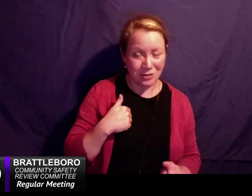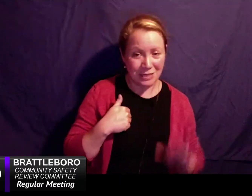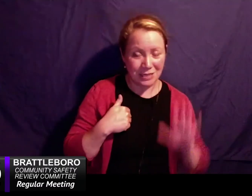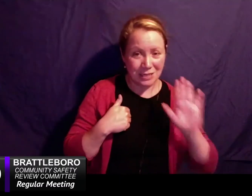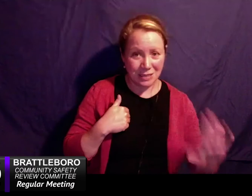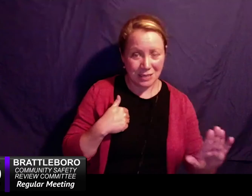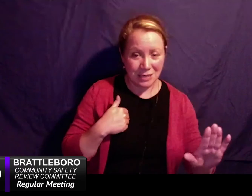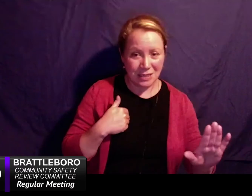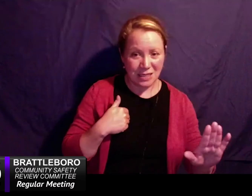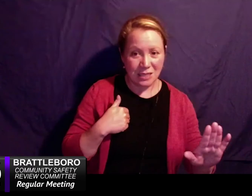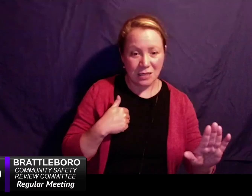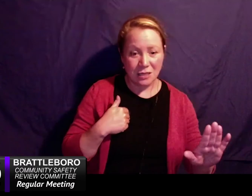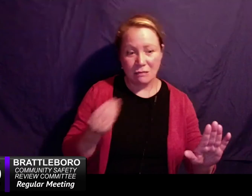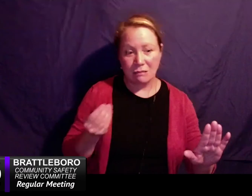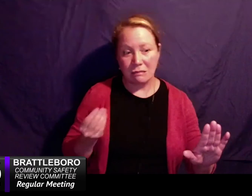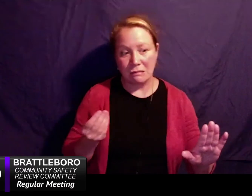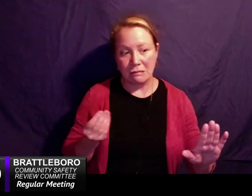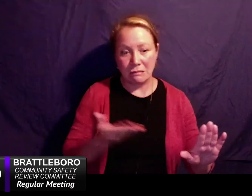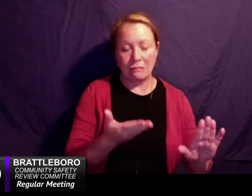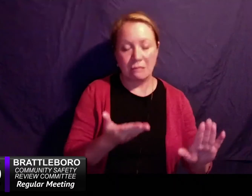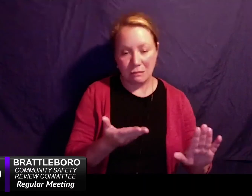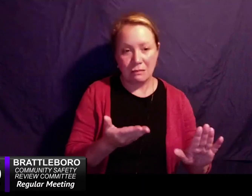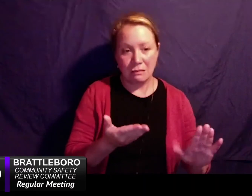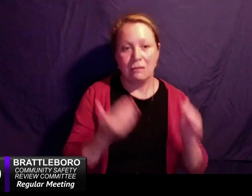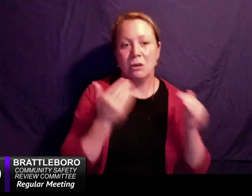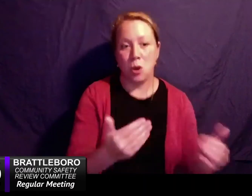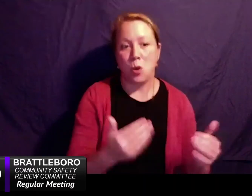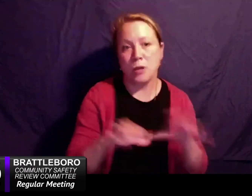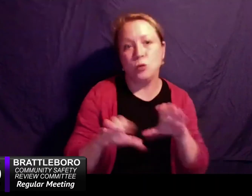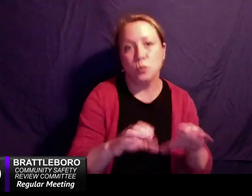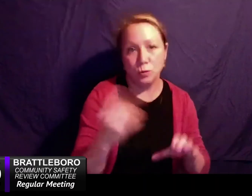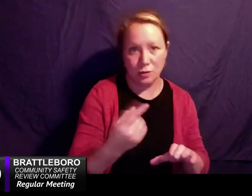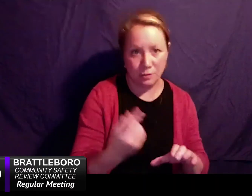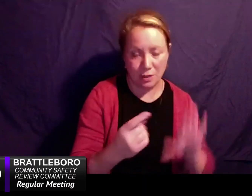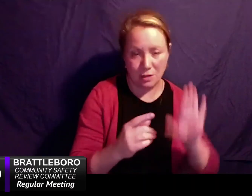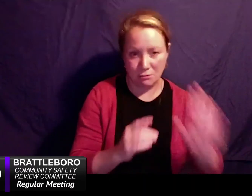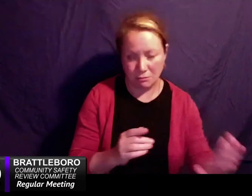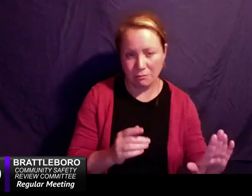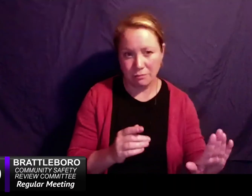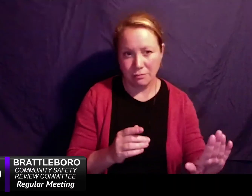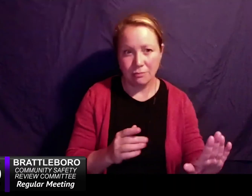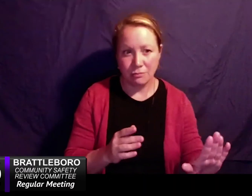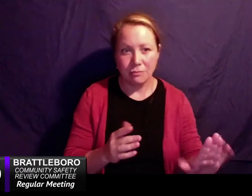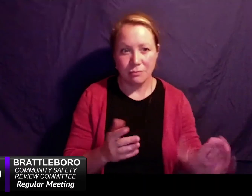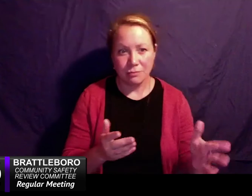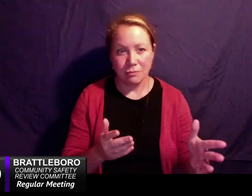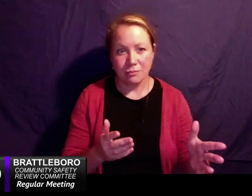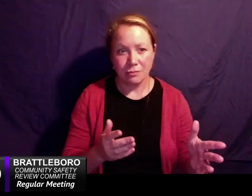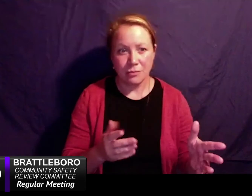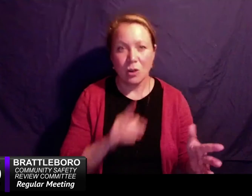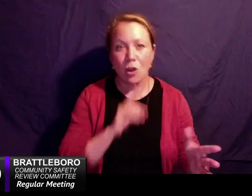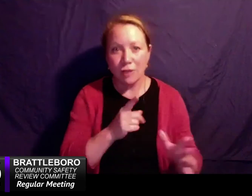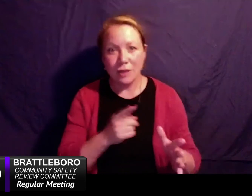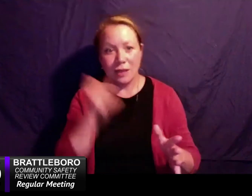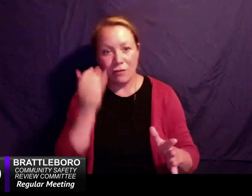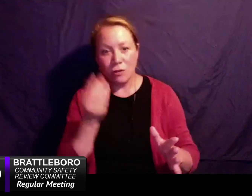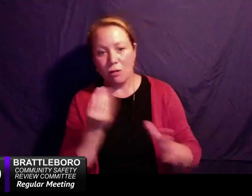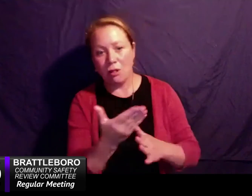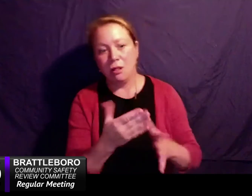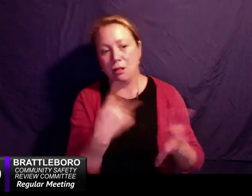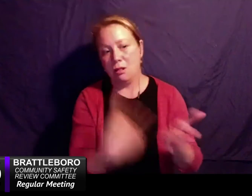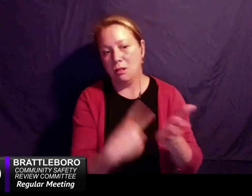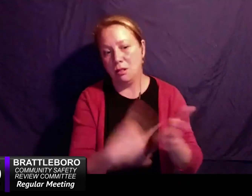be suggesting a course of action, or really discussing substantively